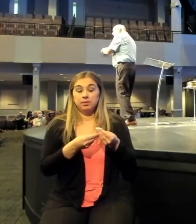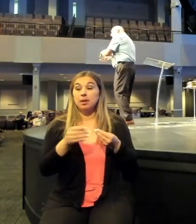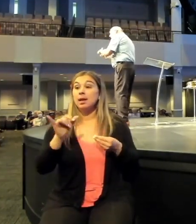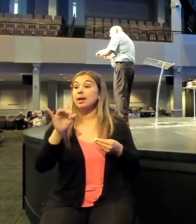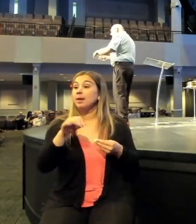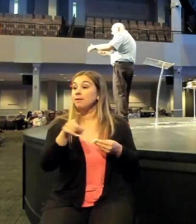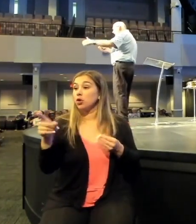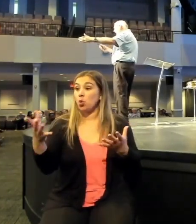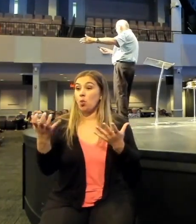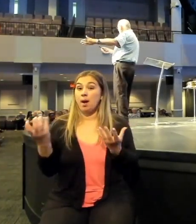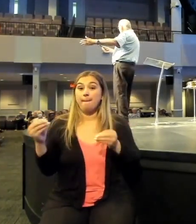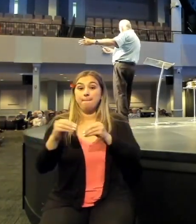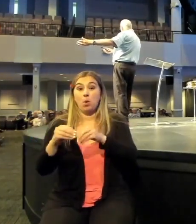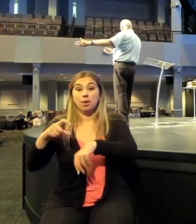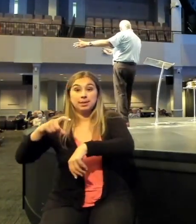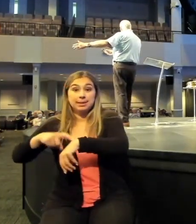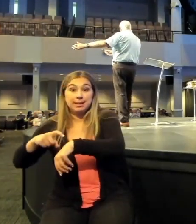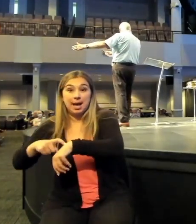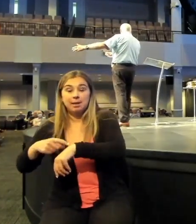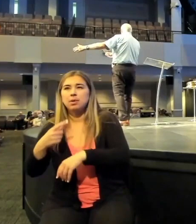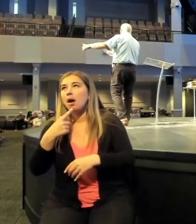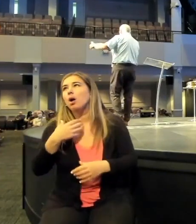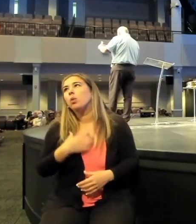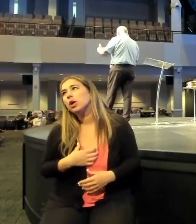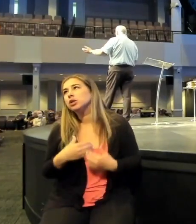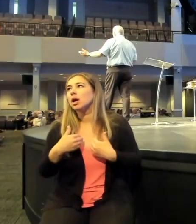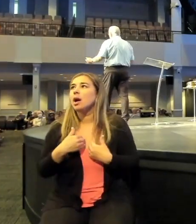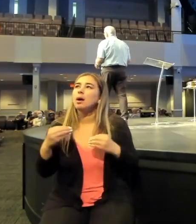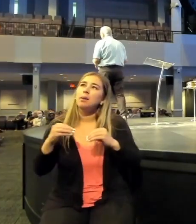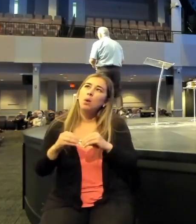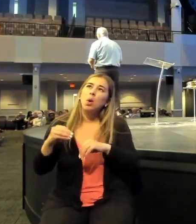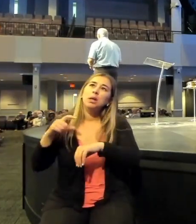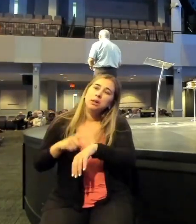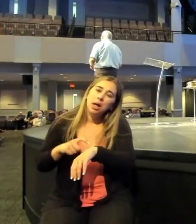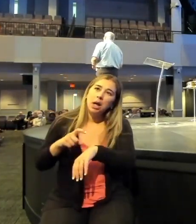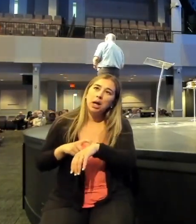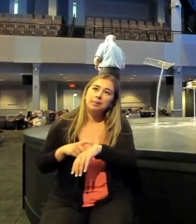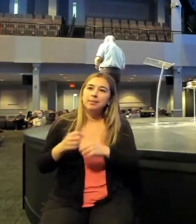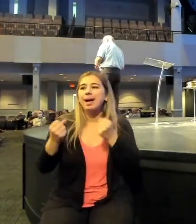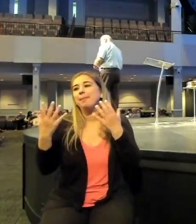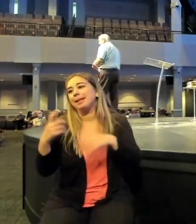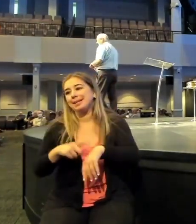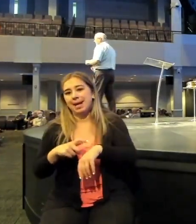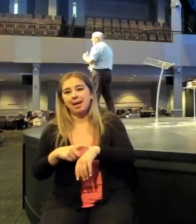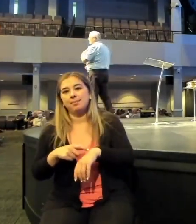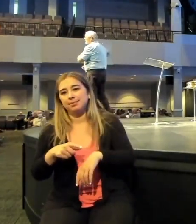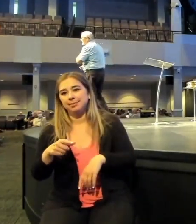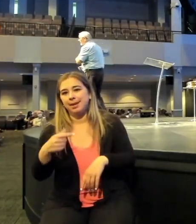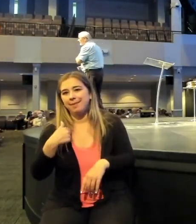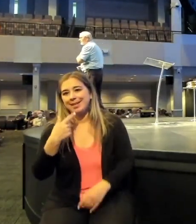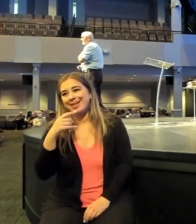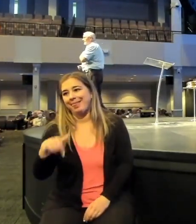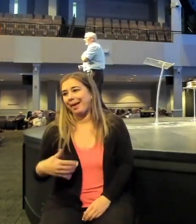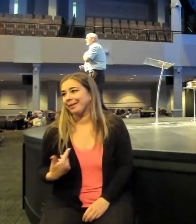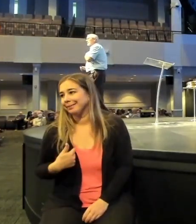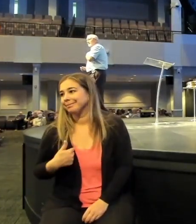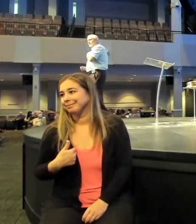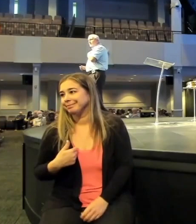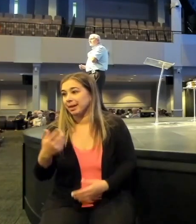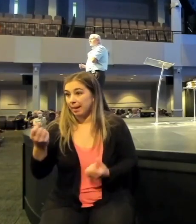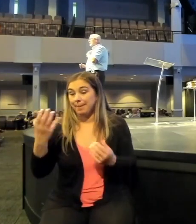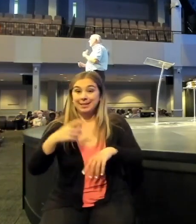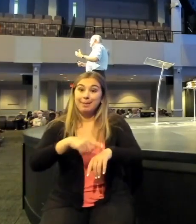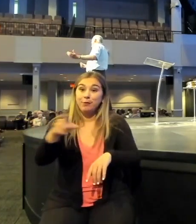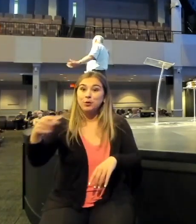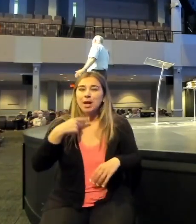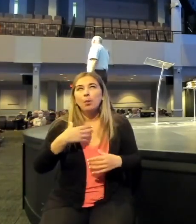If you want more time, I wish I had more time. How many times have I said that? How many times